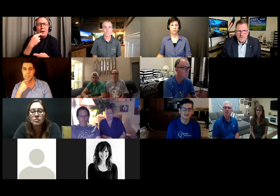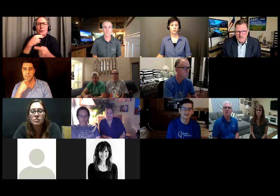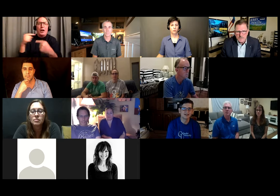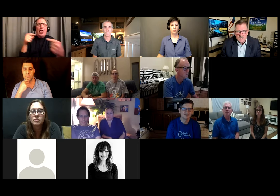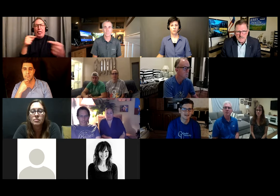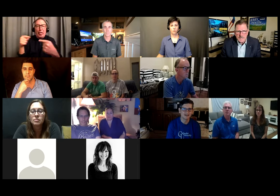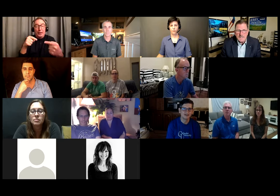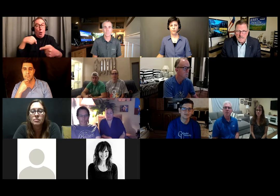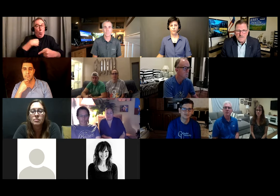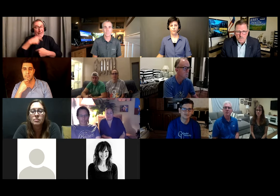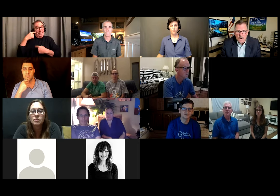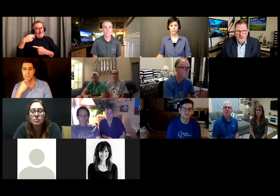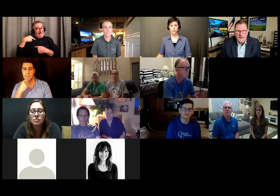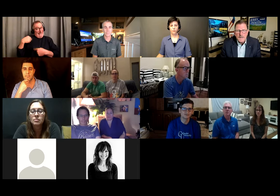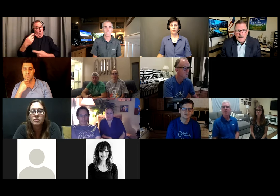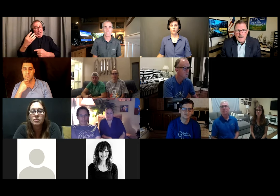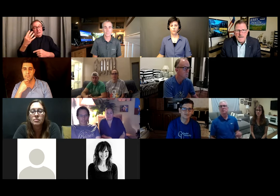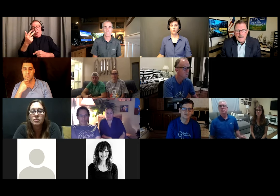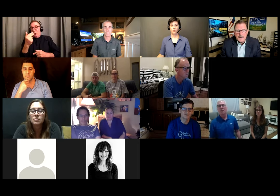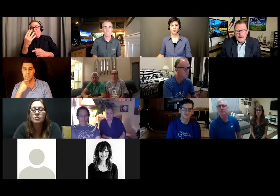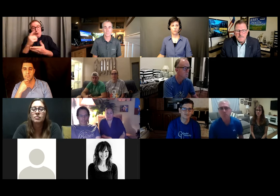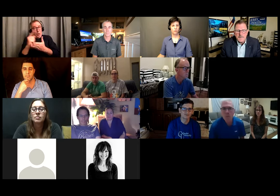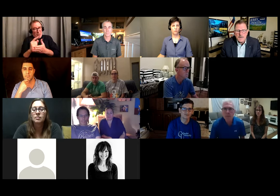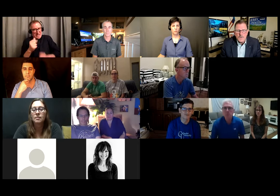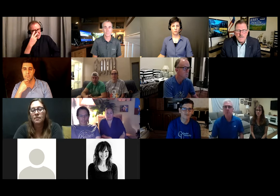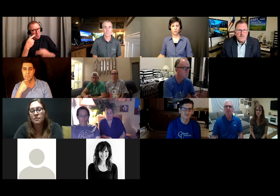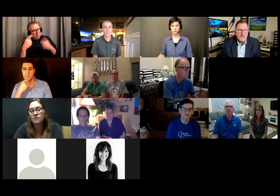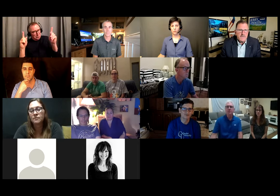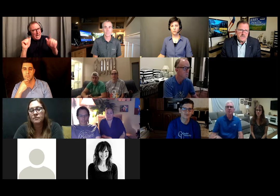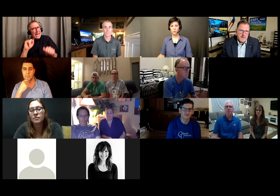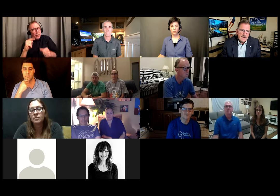13, 14 weeks that it does work. And